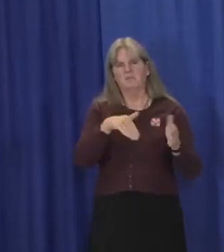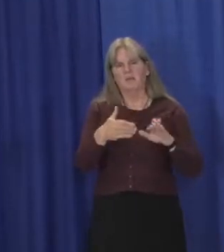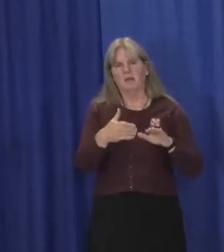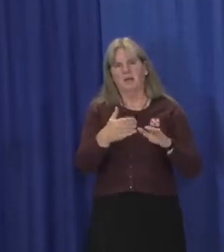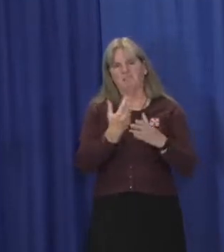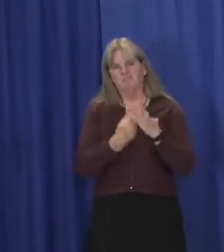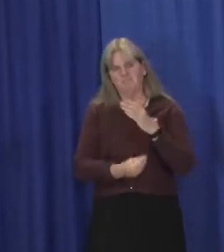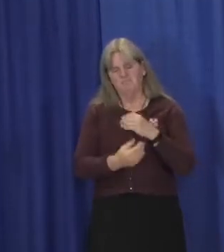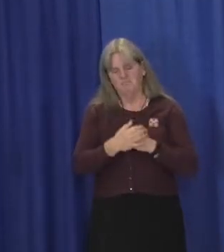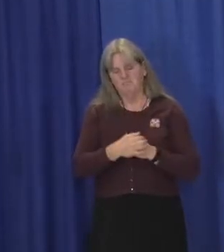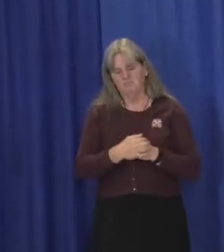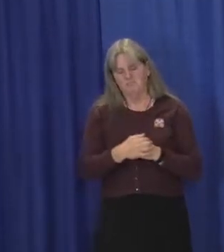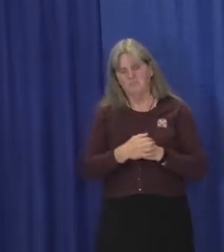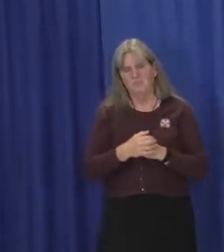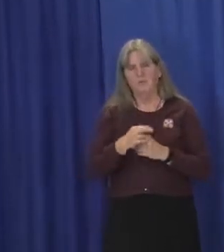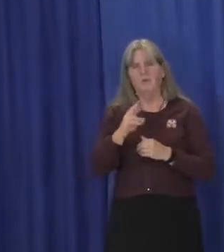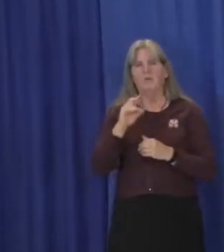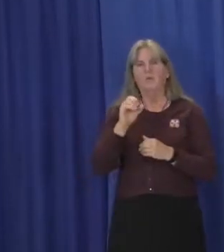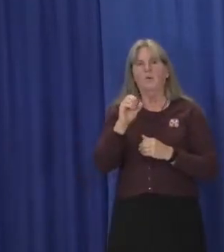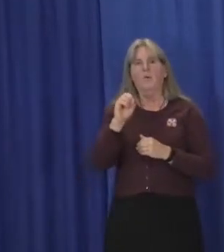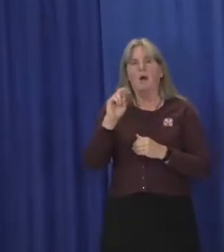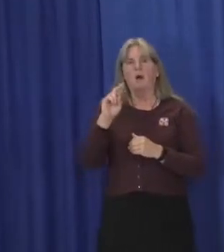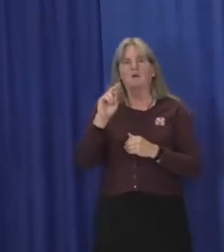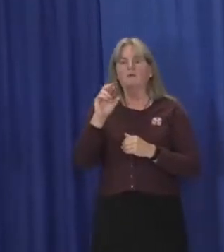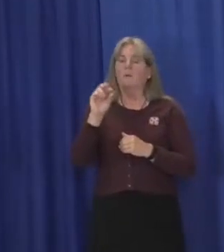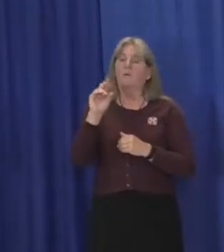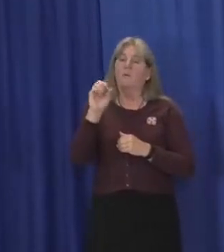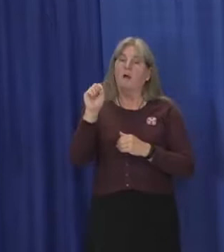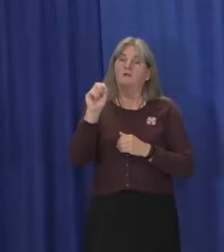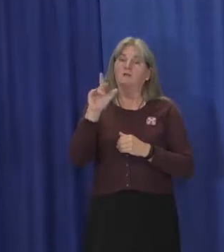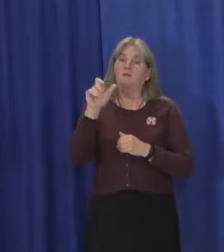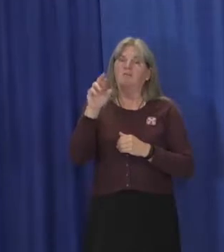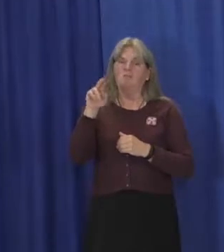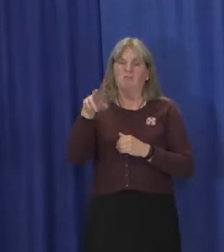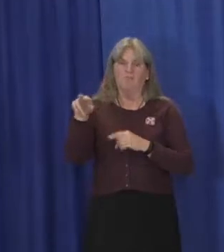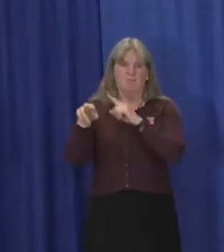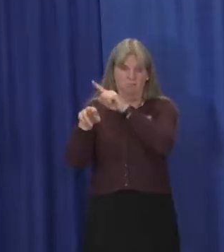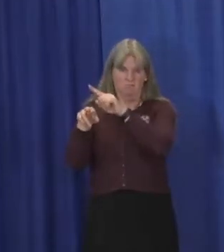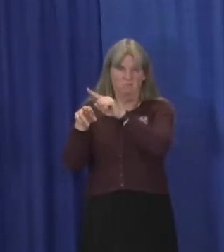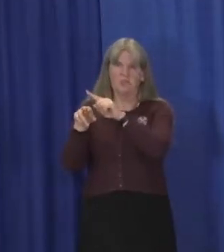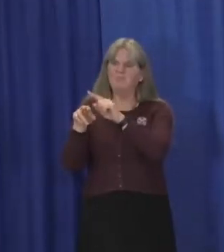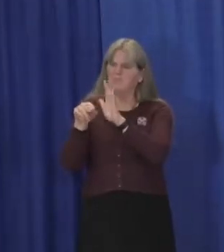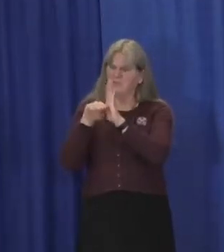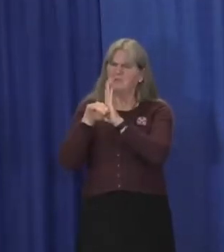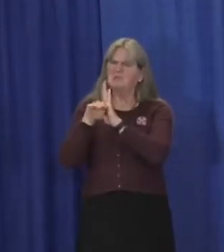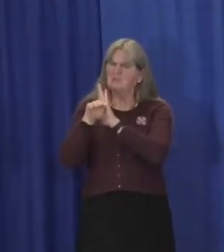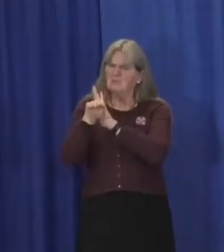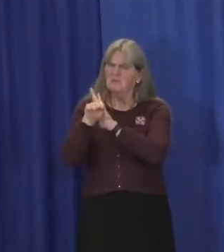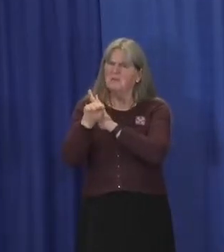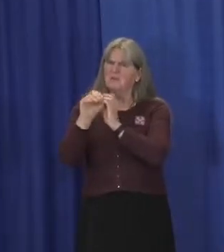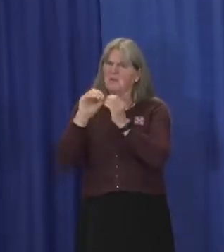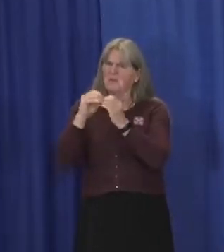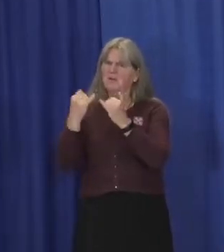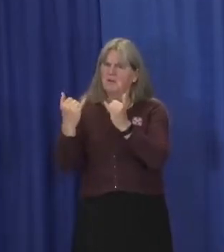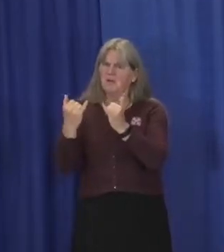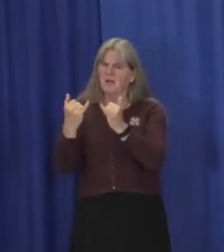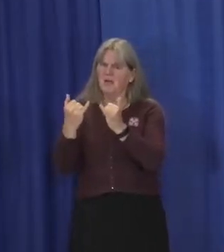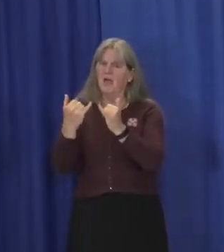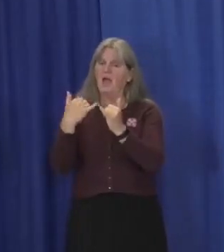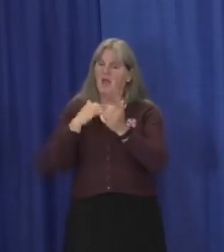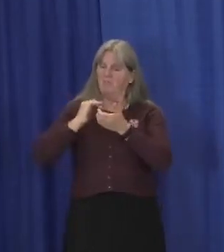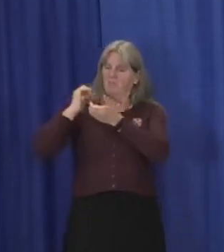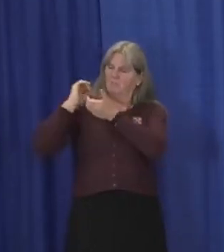The situation in Ross River is stable, and we are continuing to respond. The partnership and collaboration between the